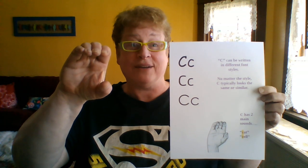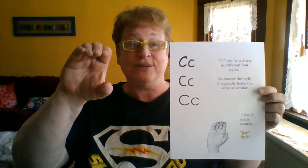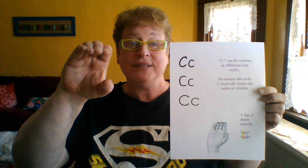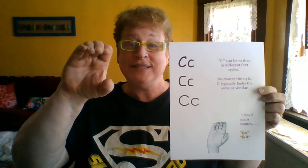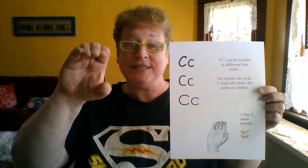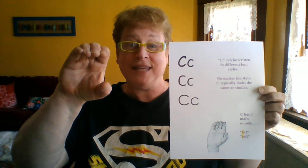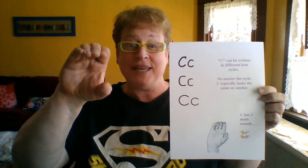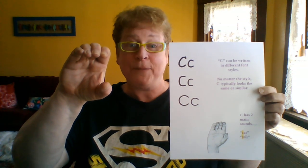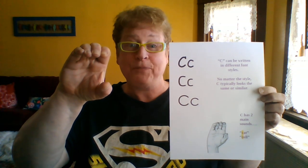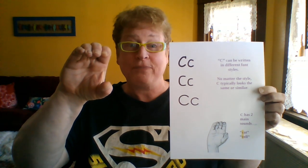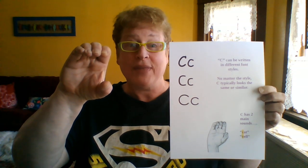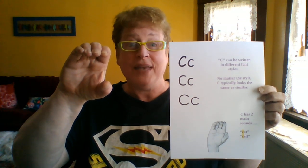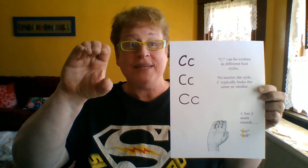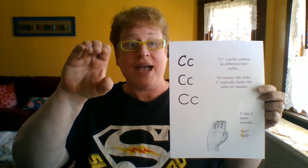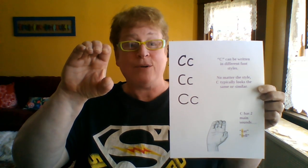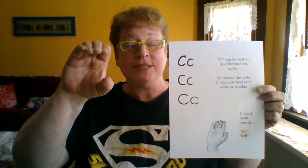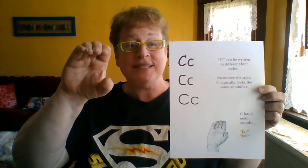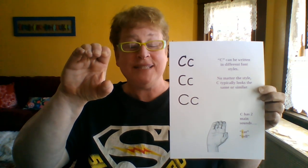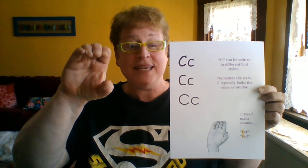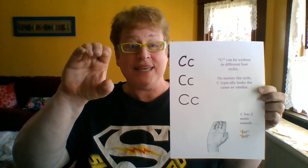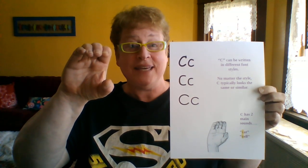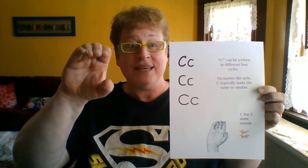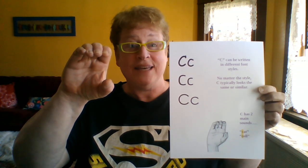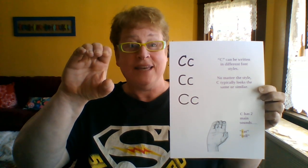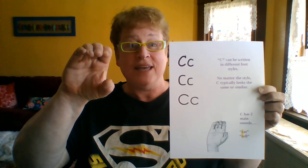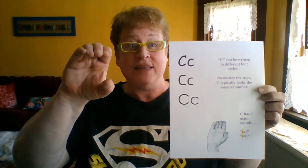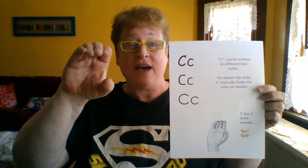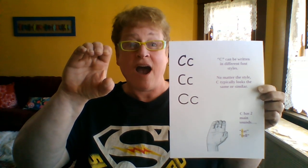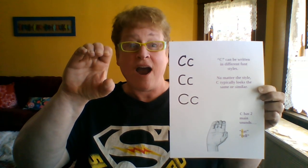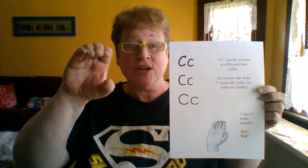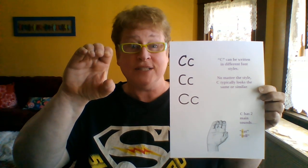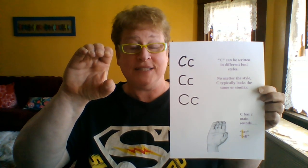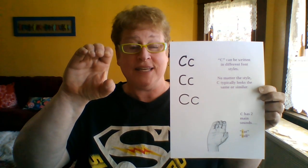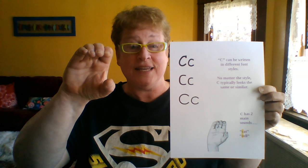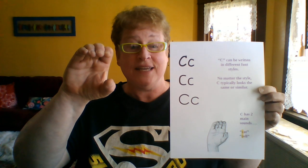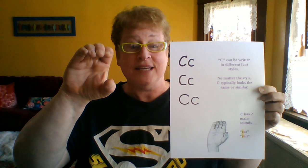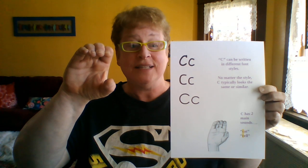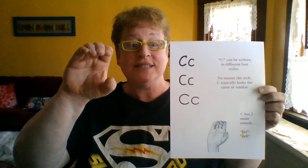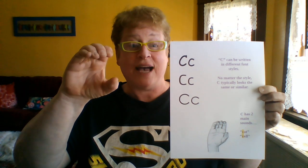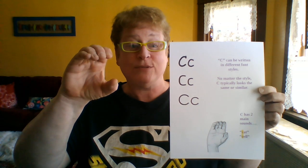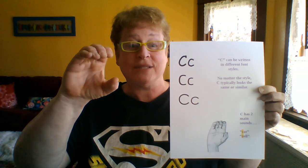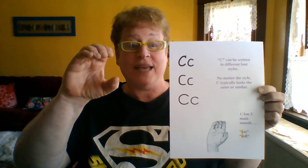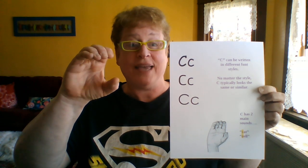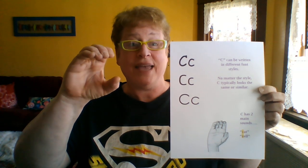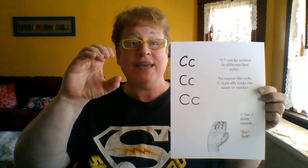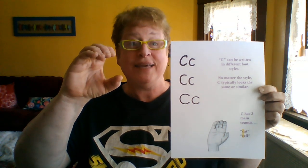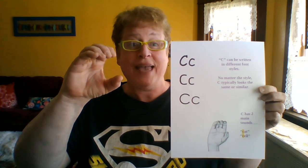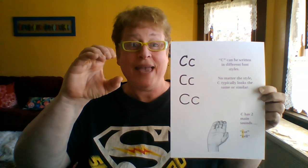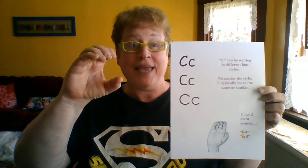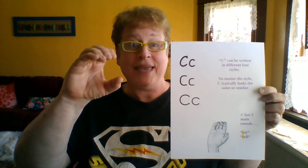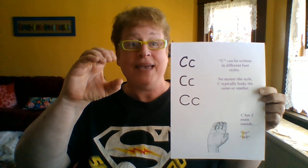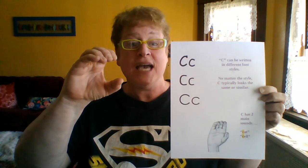letter C. Now, C, the hard C, sounds like a K.